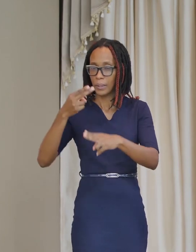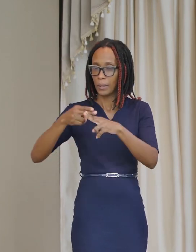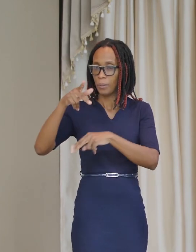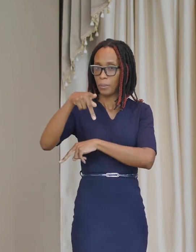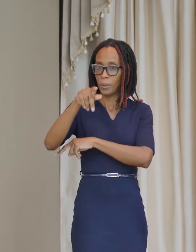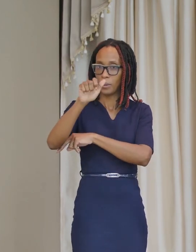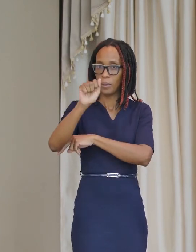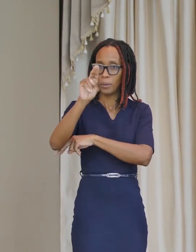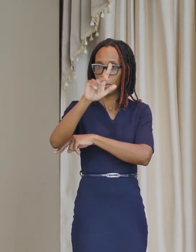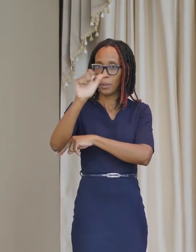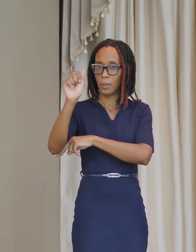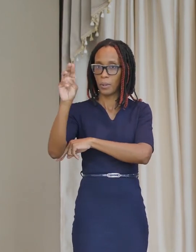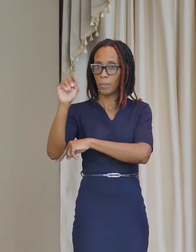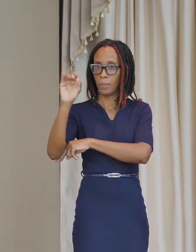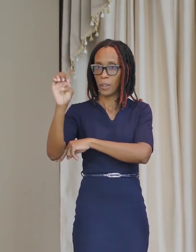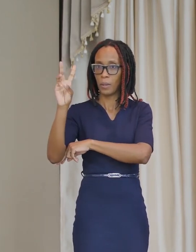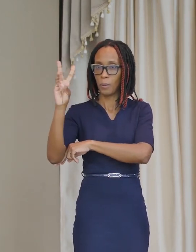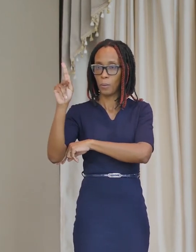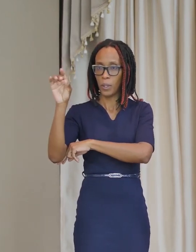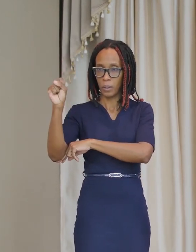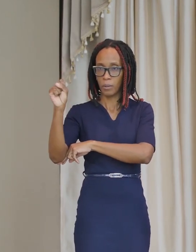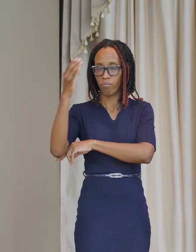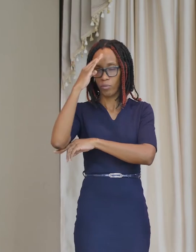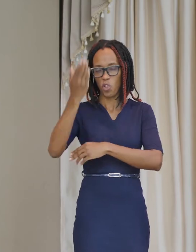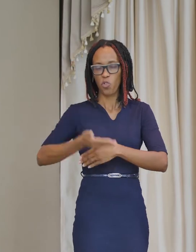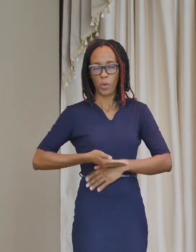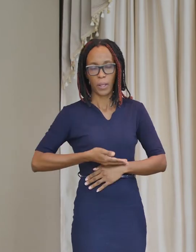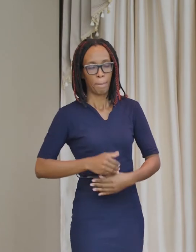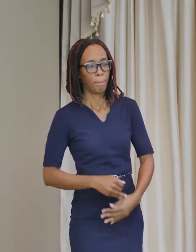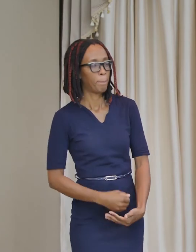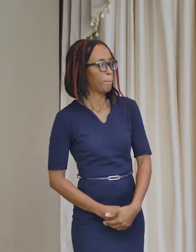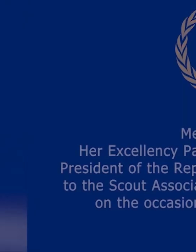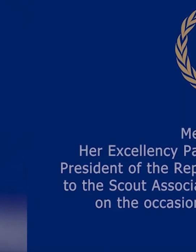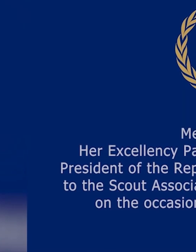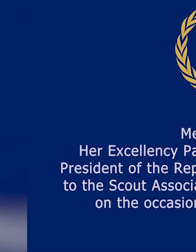Excellency Paula May Weeks, to bring us greetings.